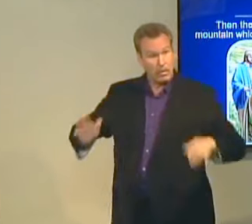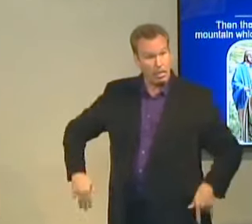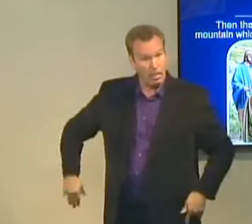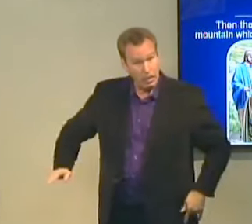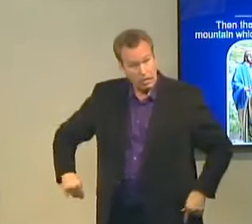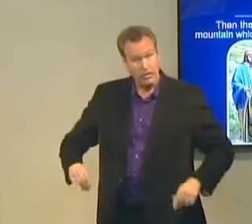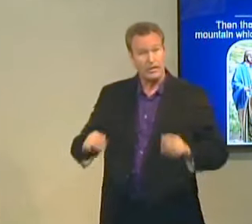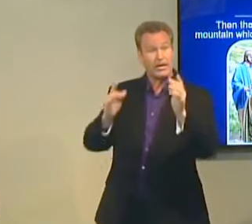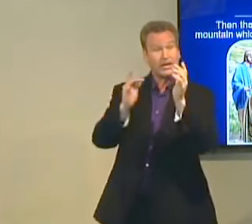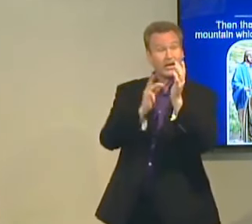Before Jesus. Had been crucified.